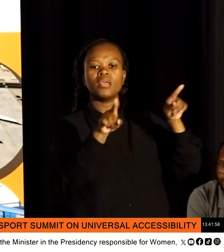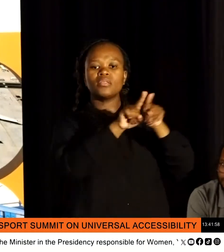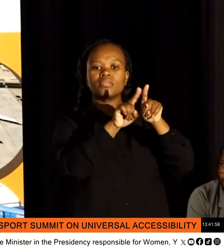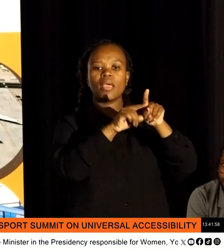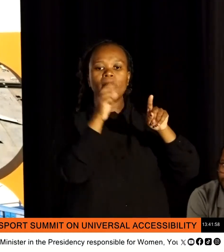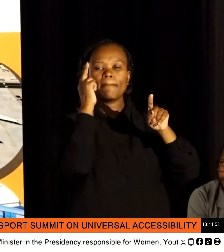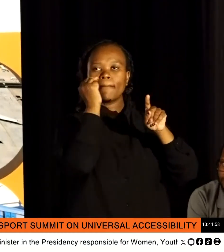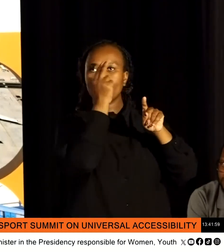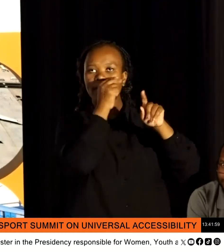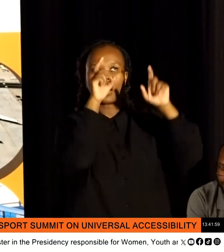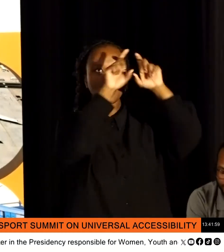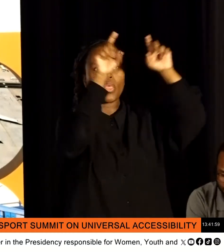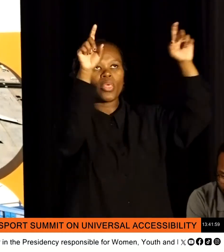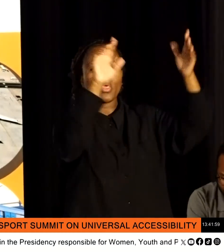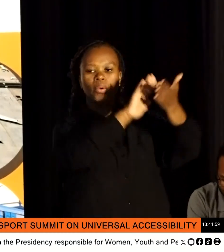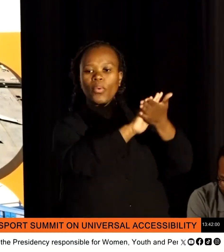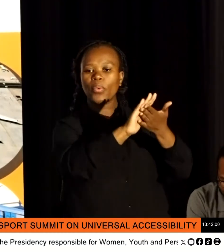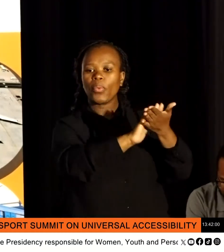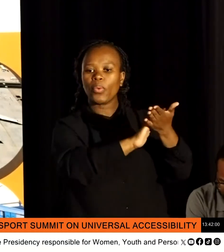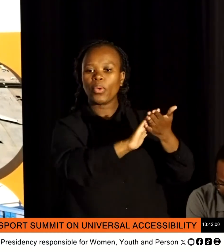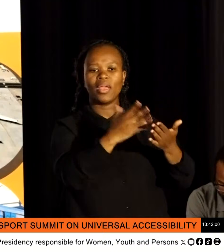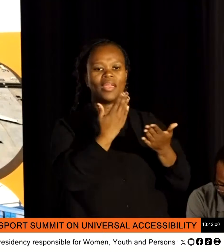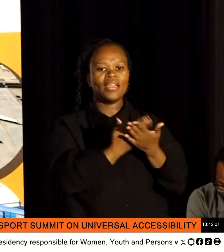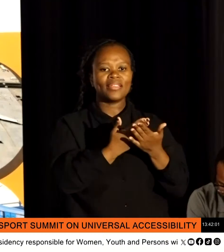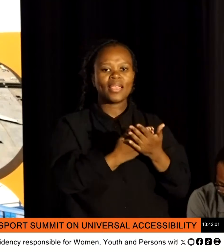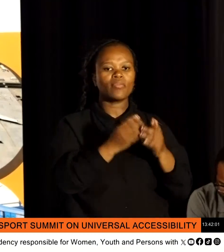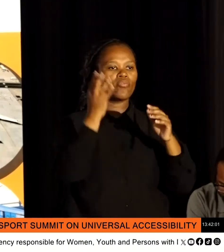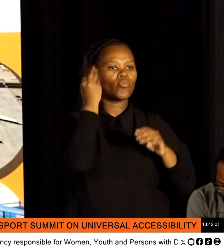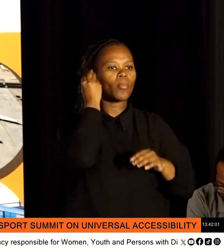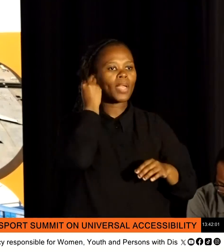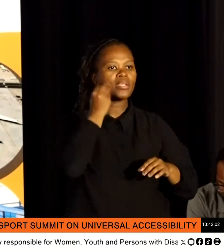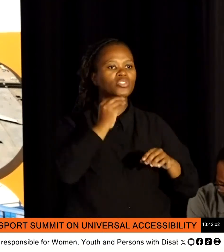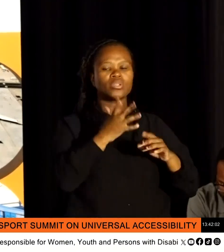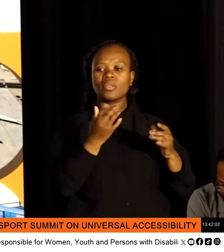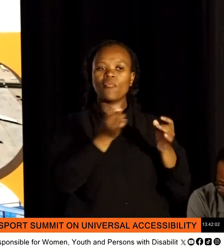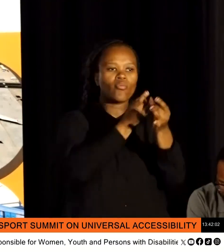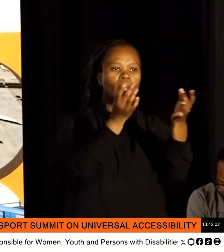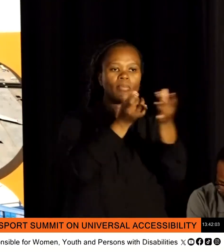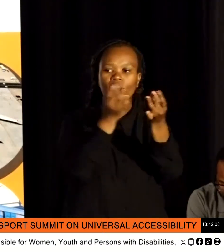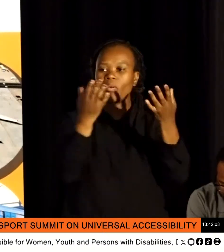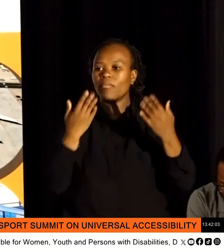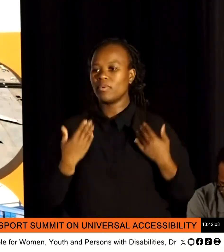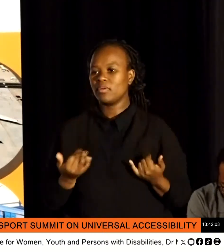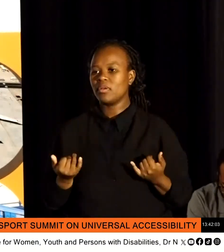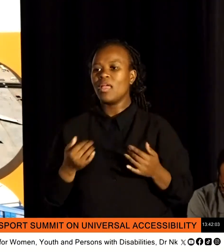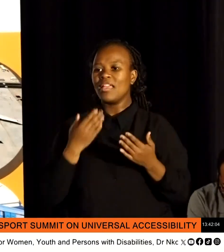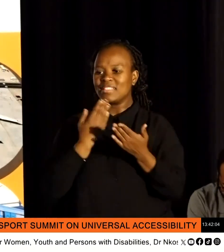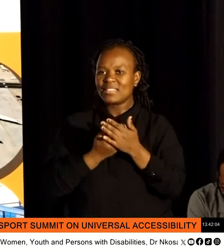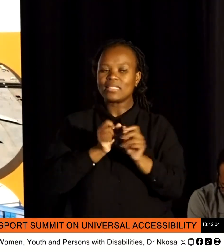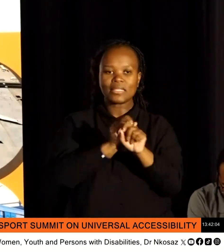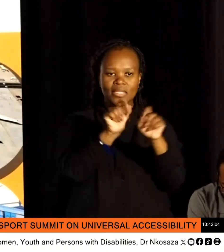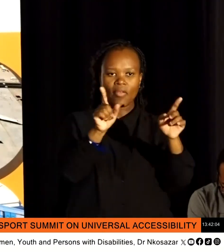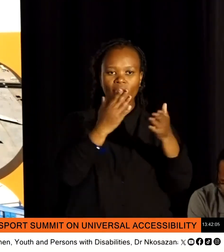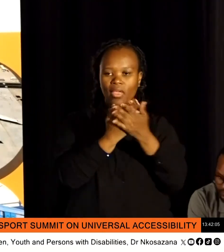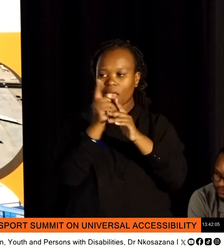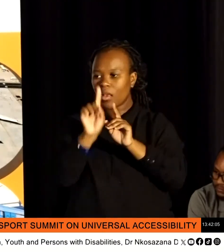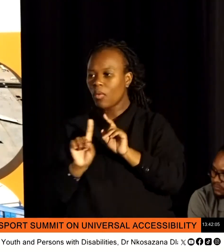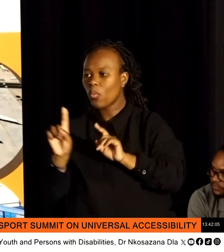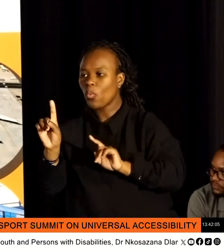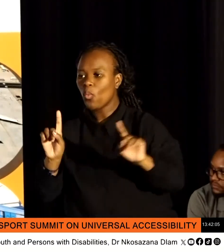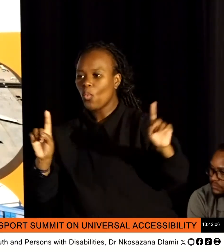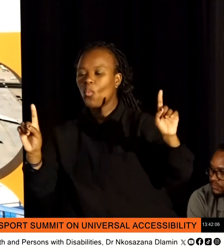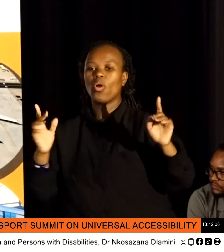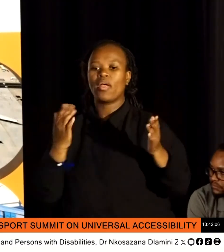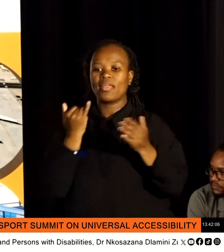and clear signage to complement auditory information, thereby fostering independent navigation.